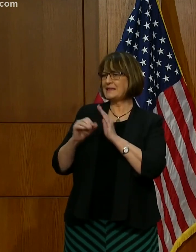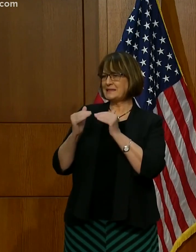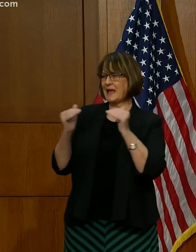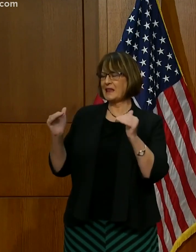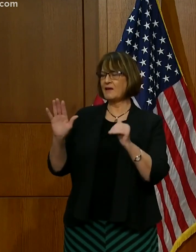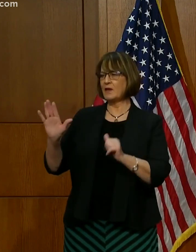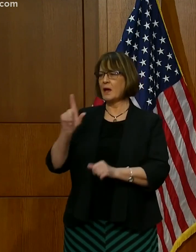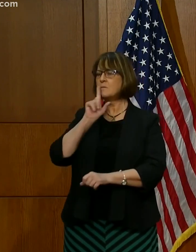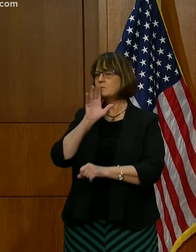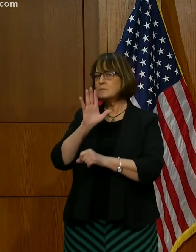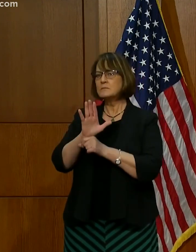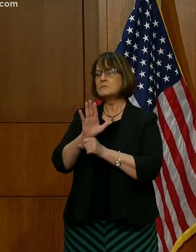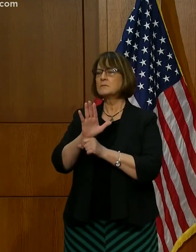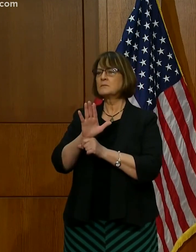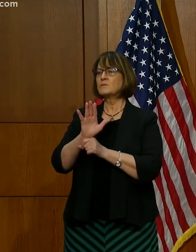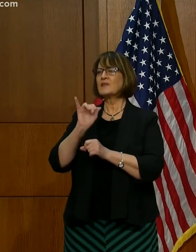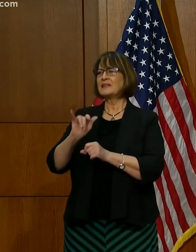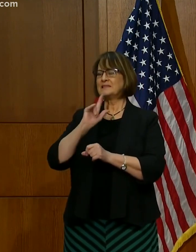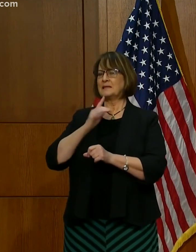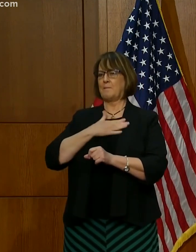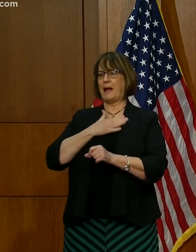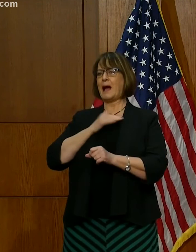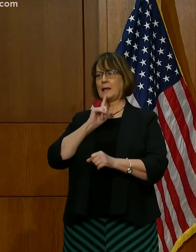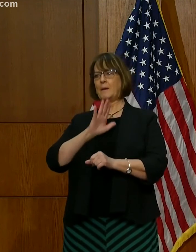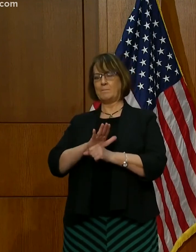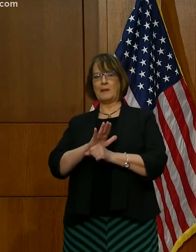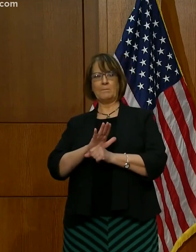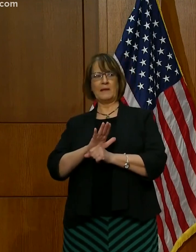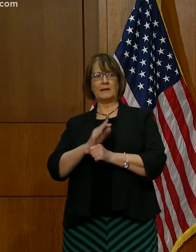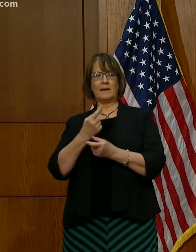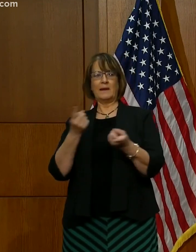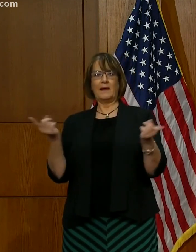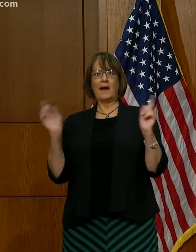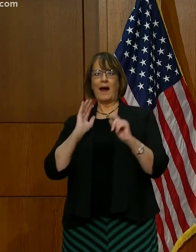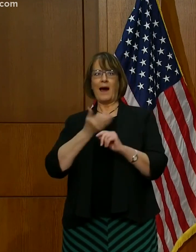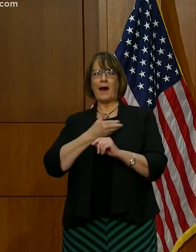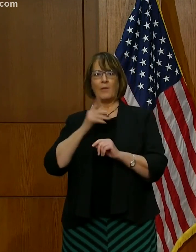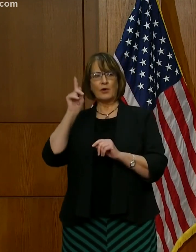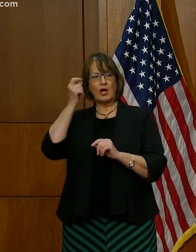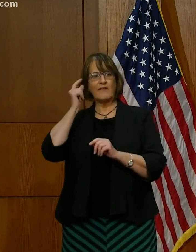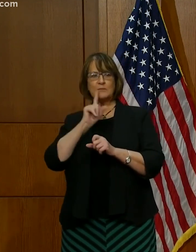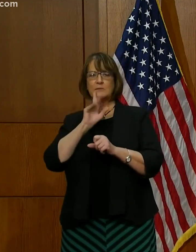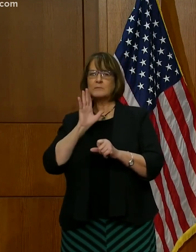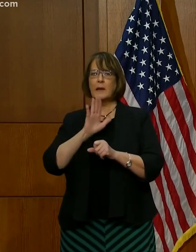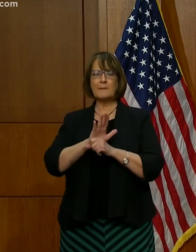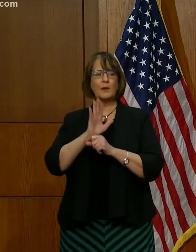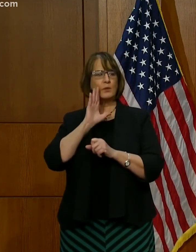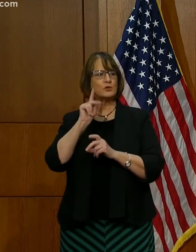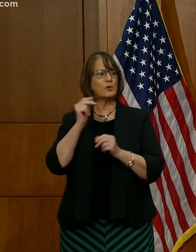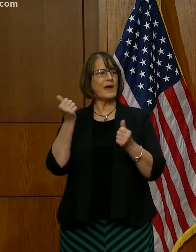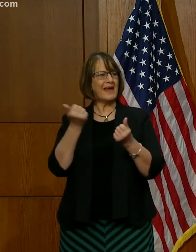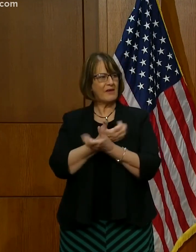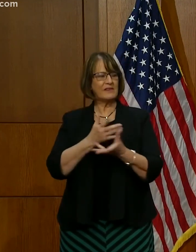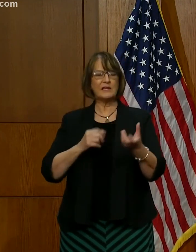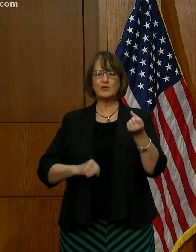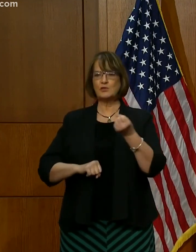you that it is a commitment of mine, it's a commitment of ours, and we will do everything that we can to support it